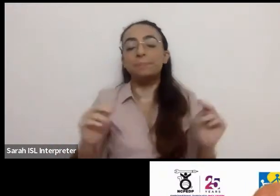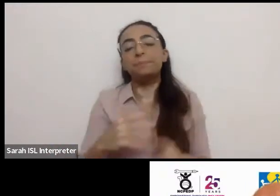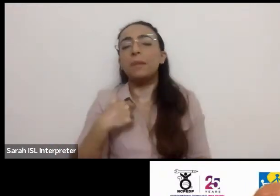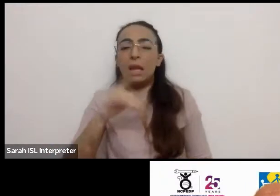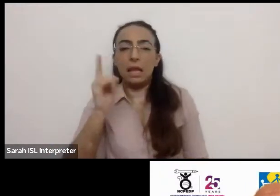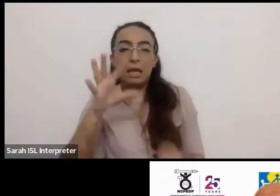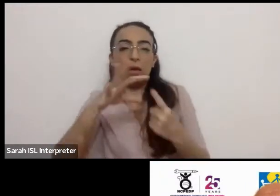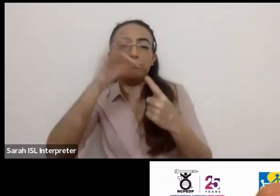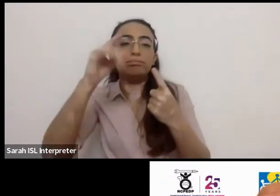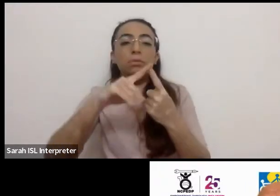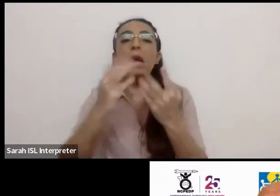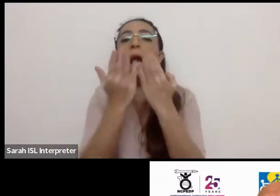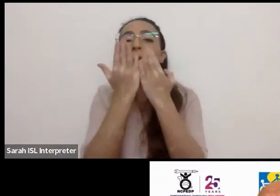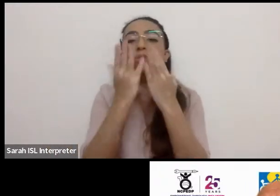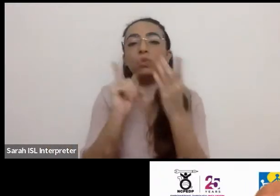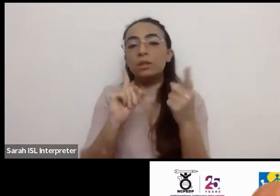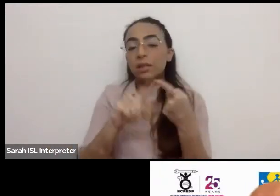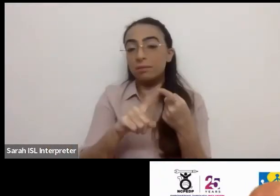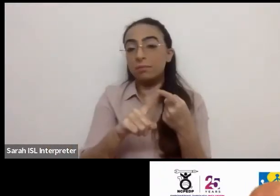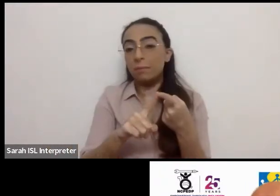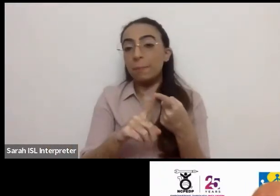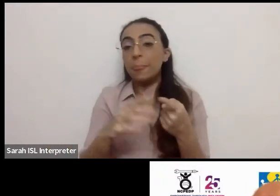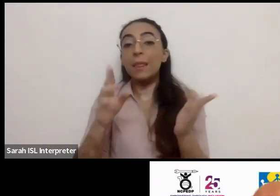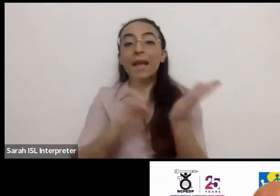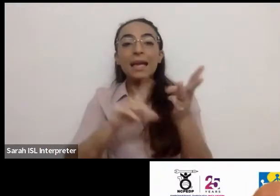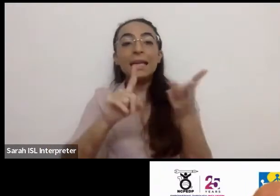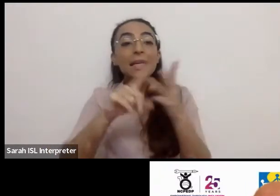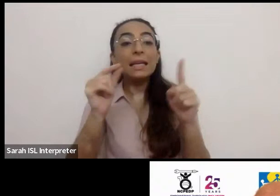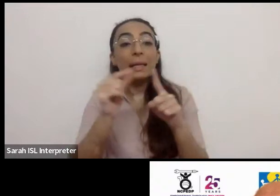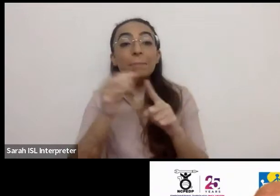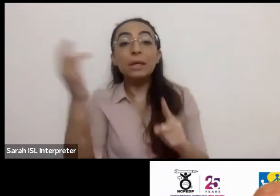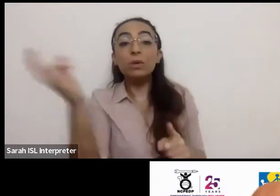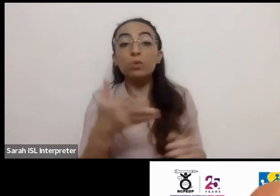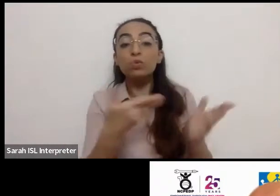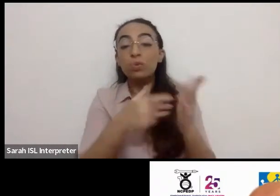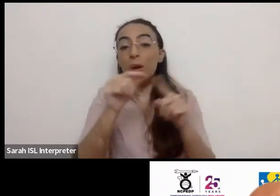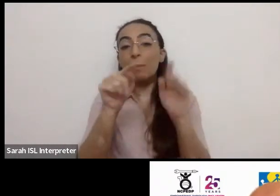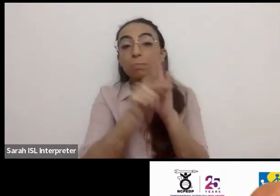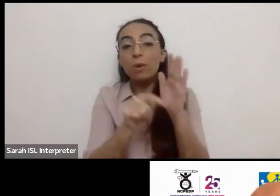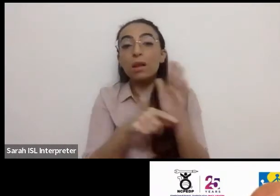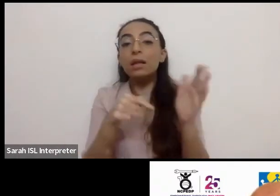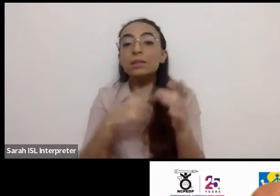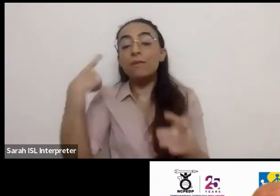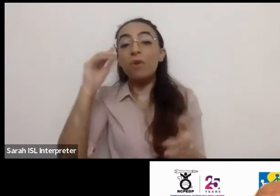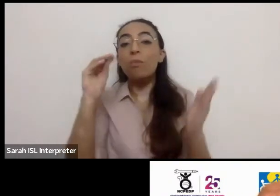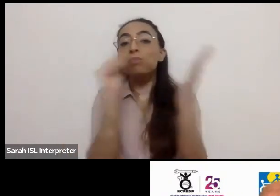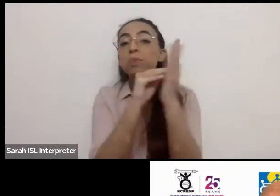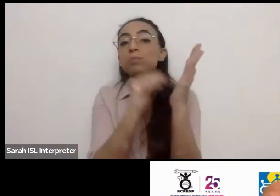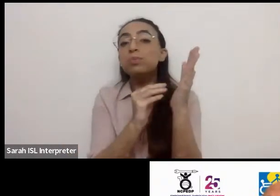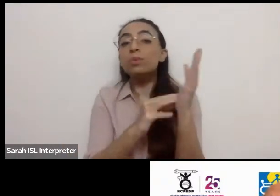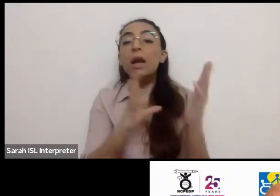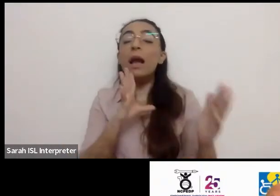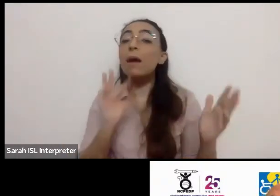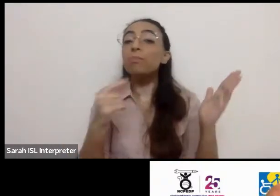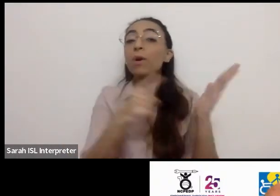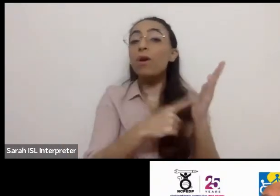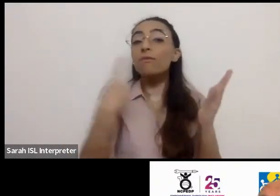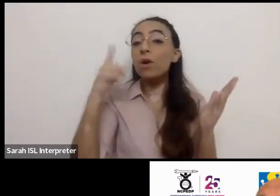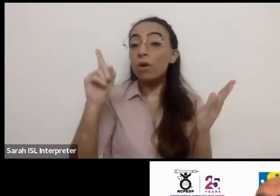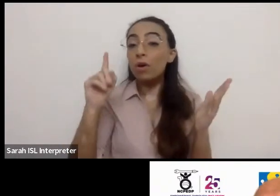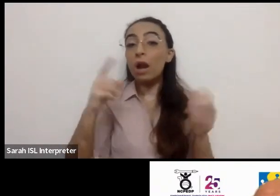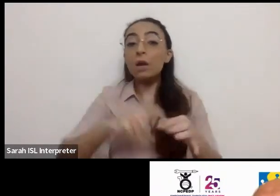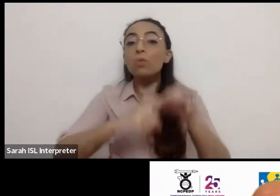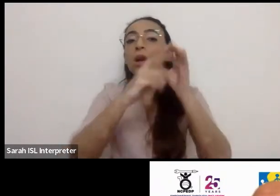think the one good news and the fabulous thing about the national education policy is a strong mention and a special emphasis on